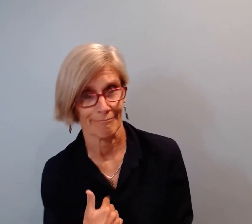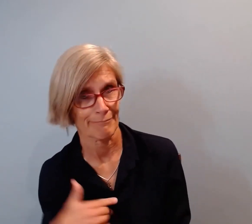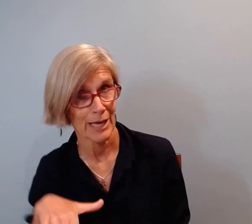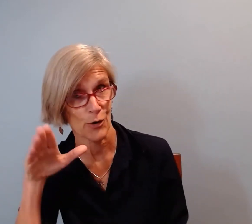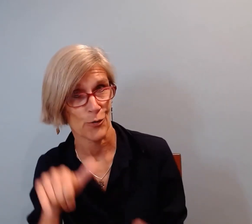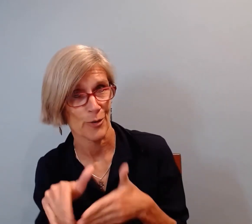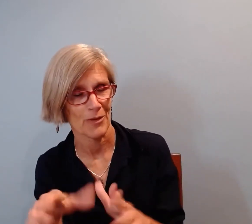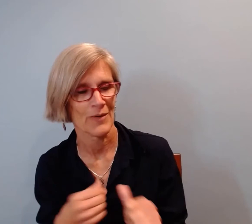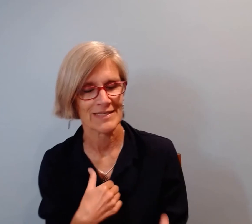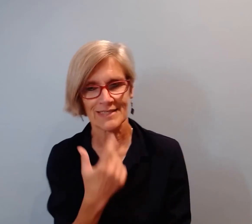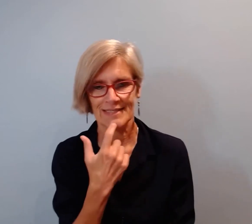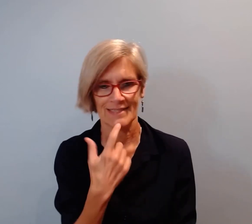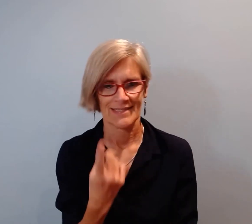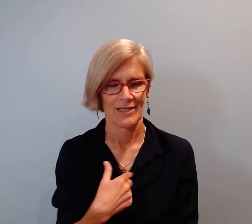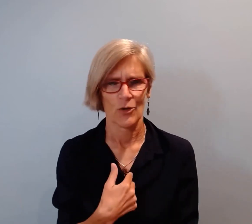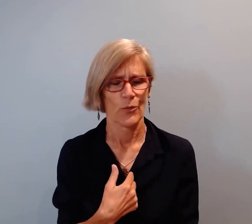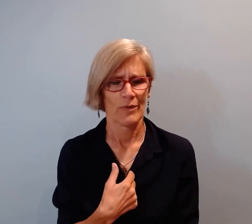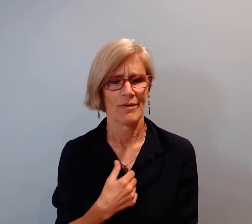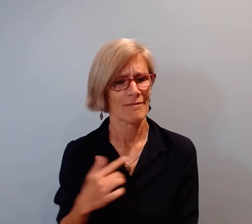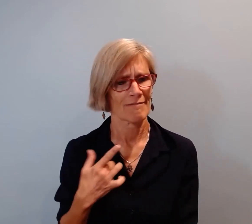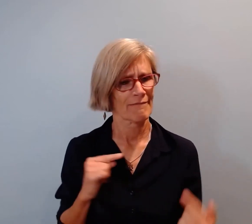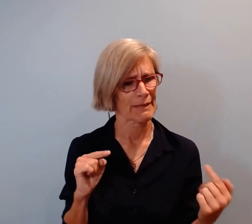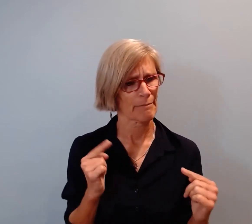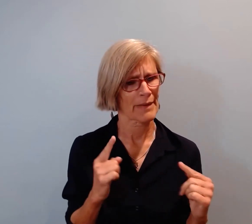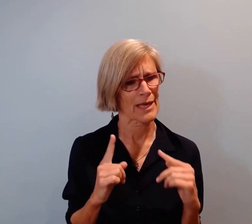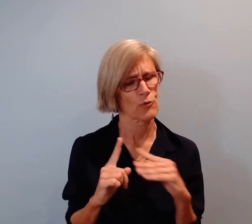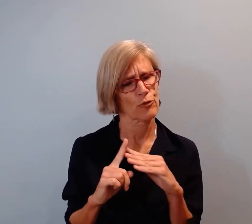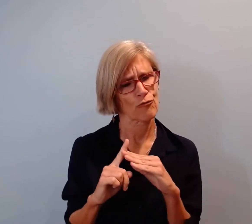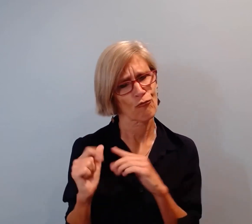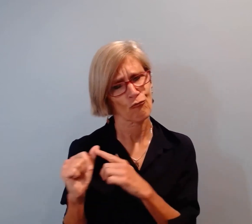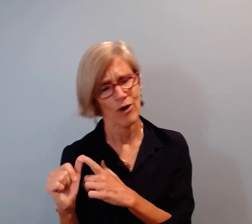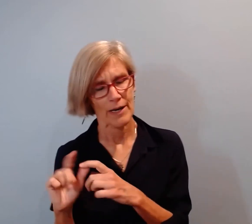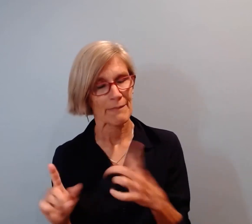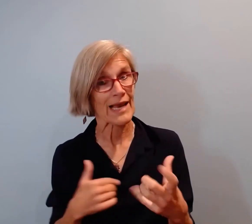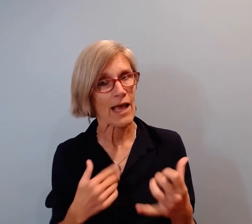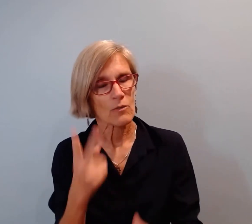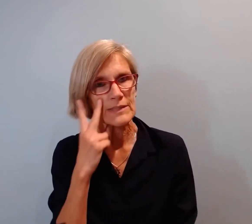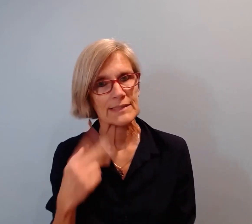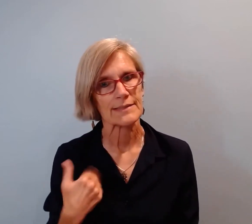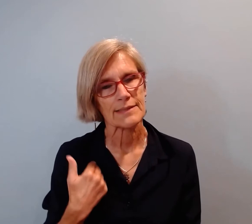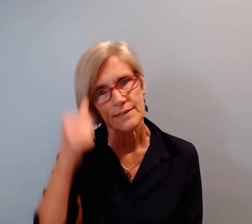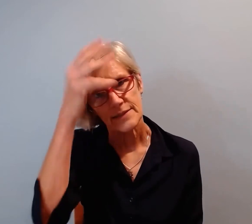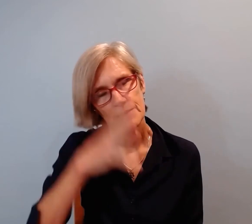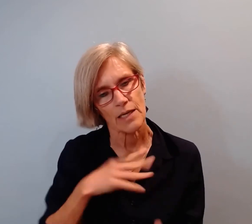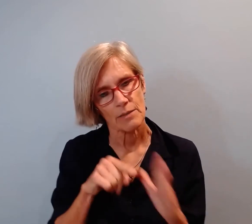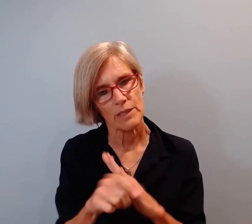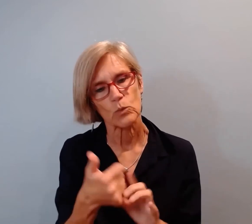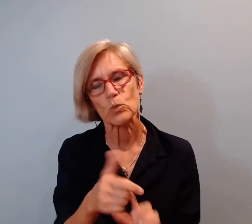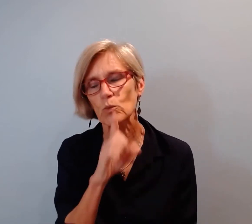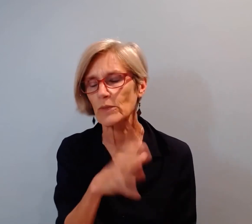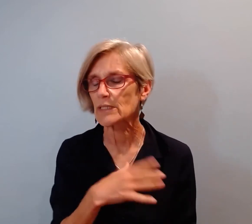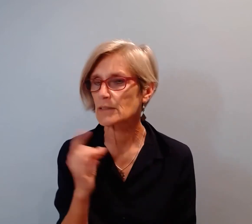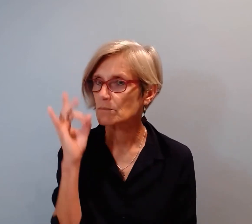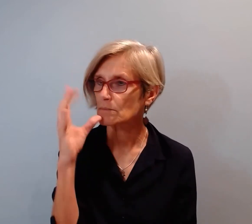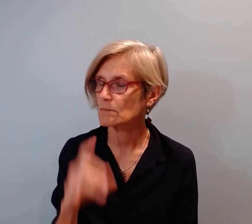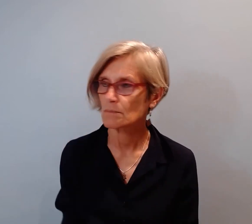we're just constantly running from our pain. But to see these numbers rising is so disturbing. It's so disturbing. And at